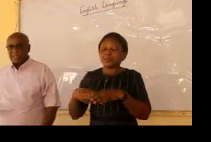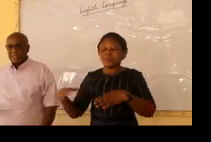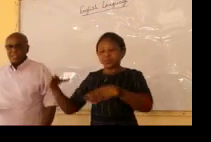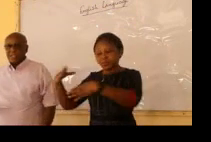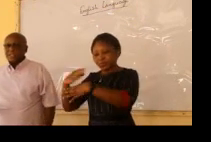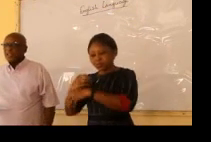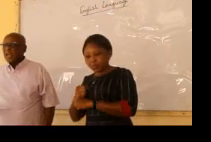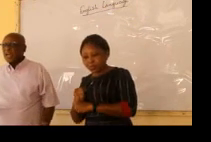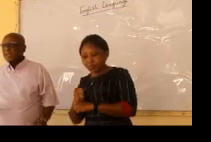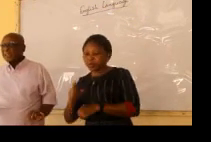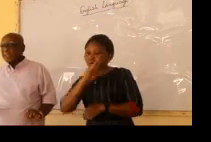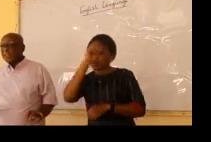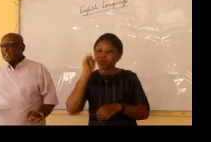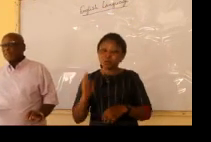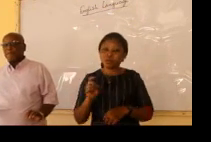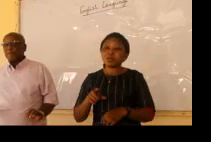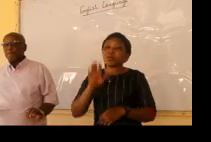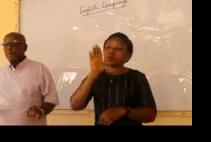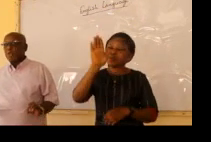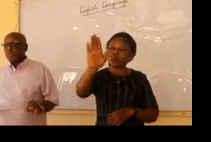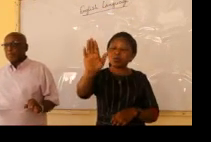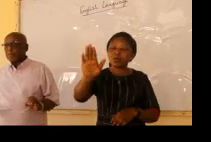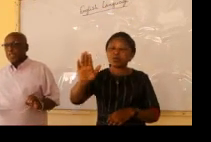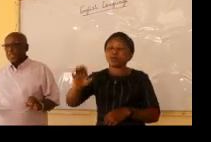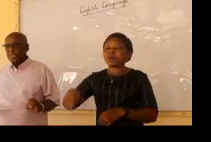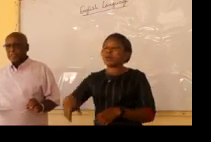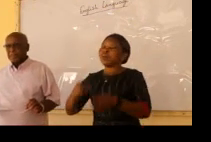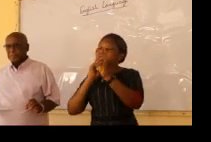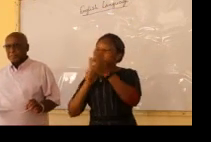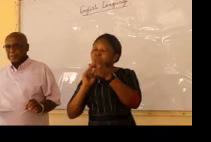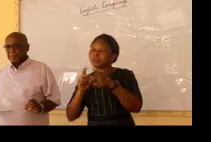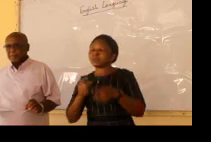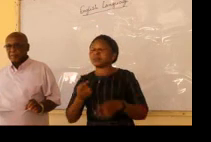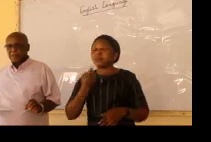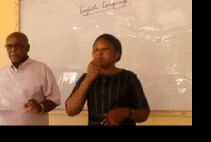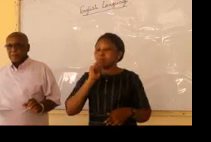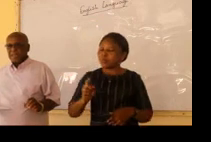answers, your answers must be